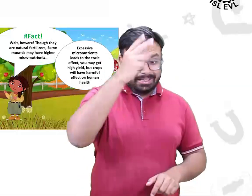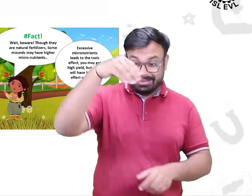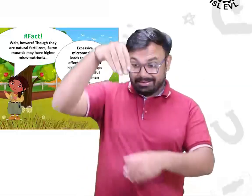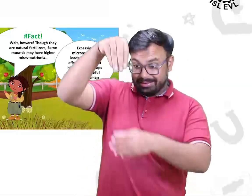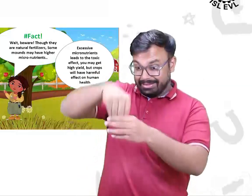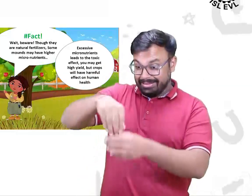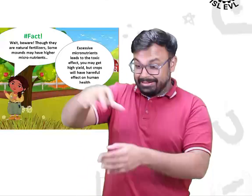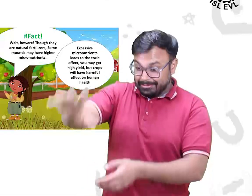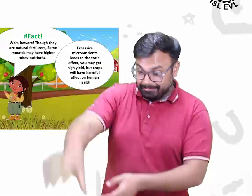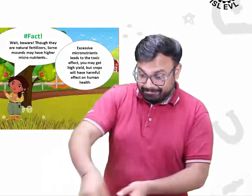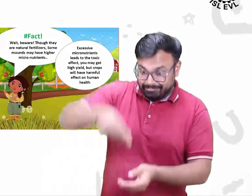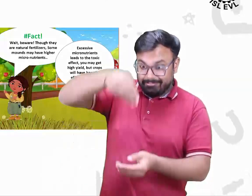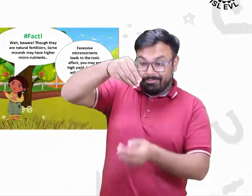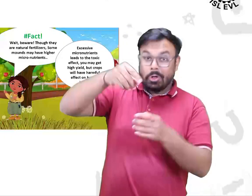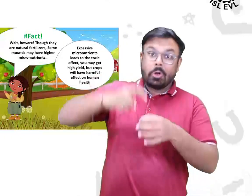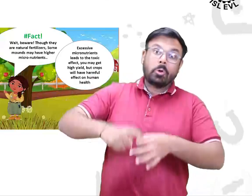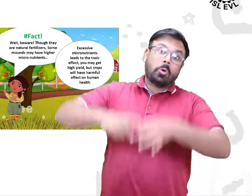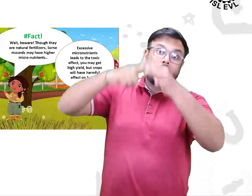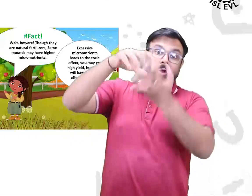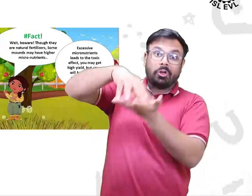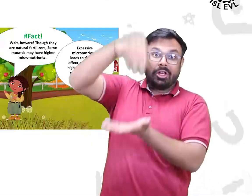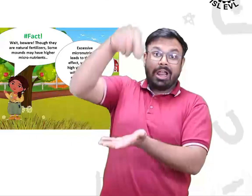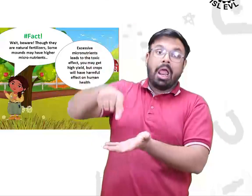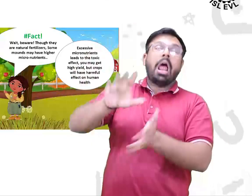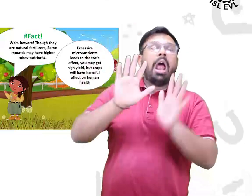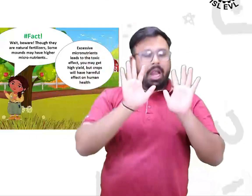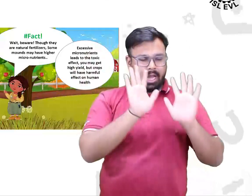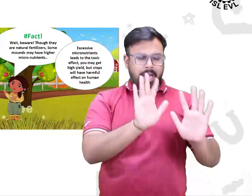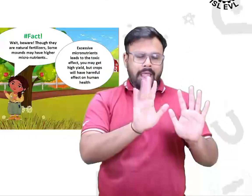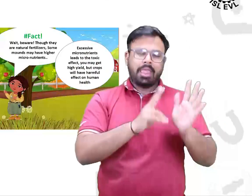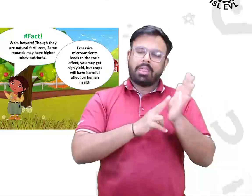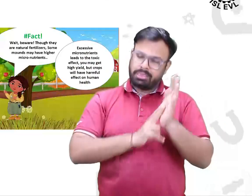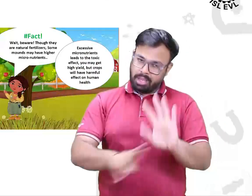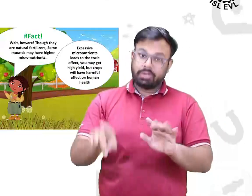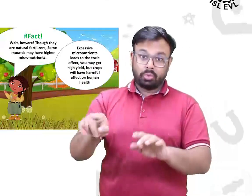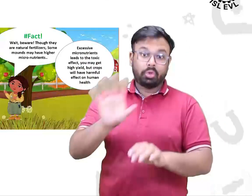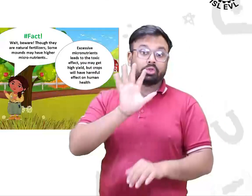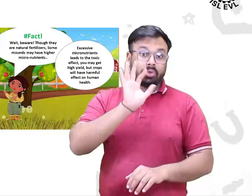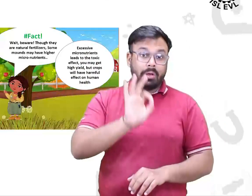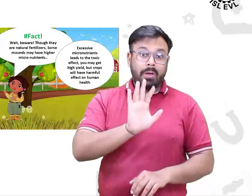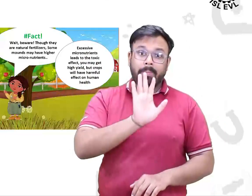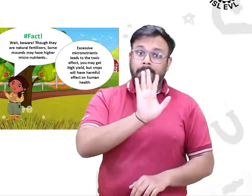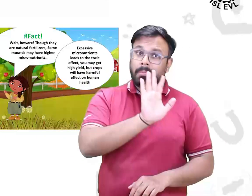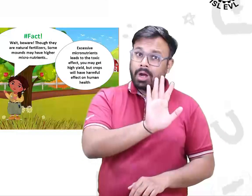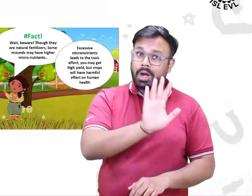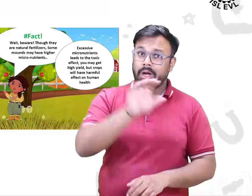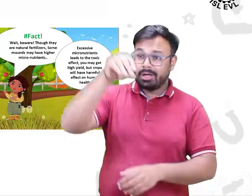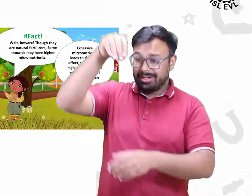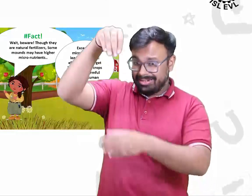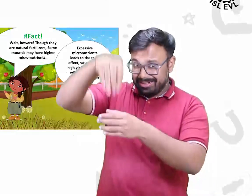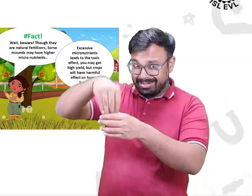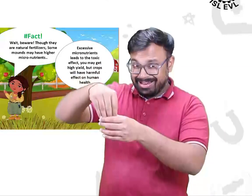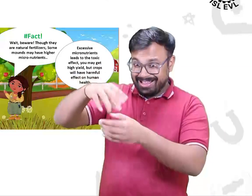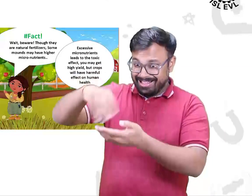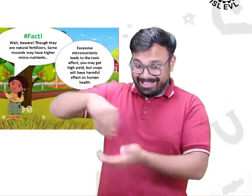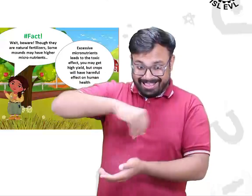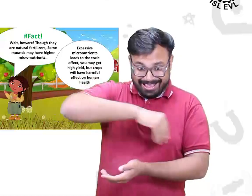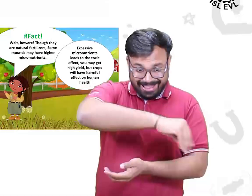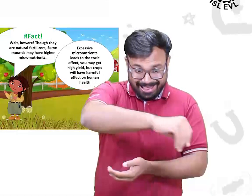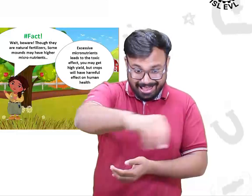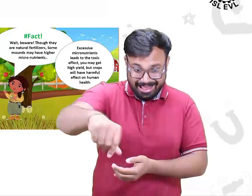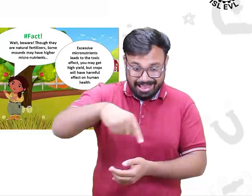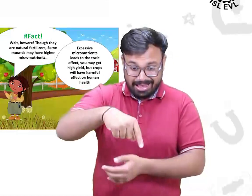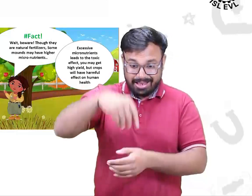Fact. Wait, be aware. Though they are natural fertilizers,